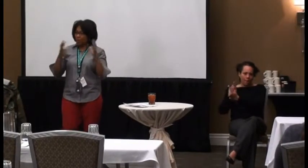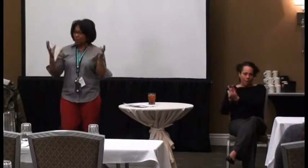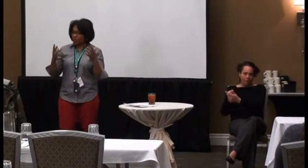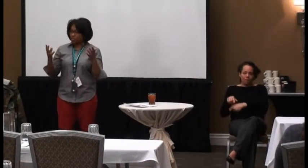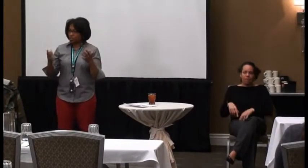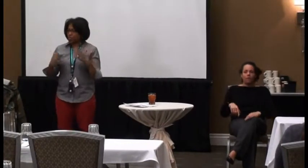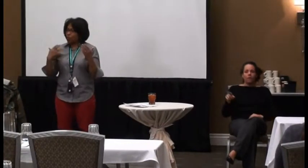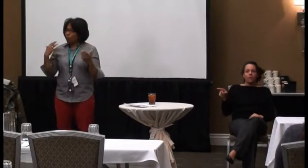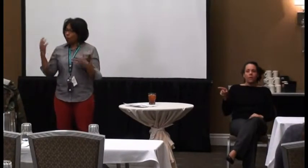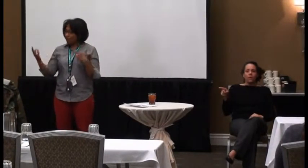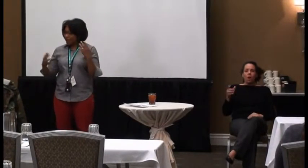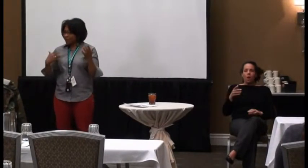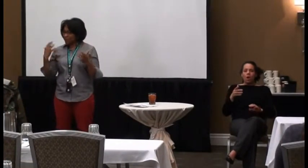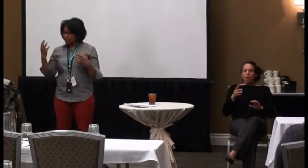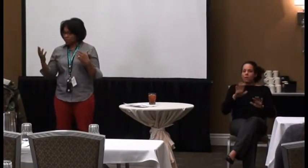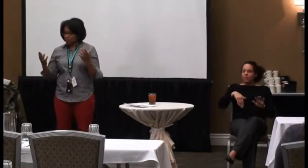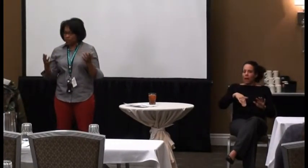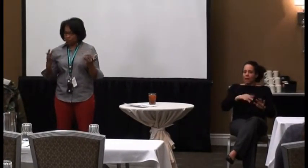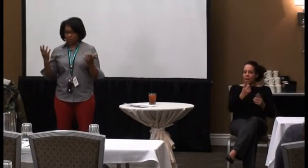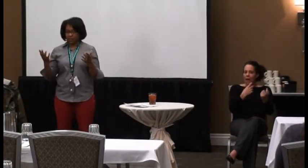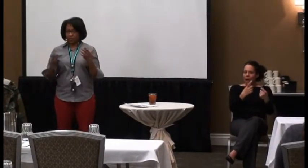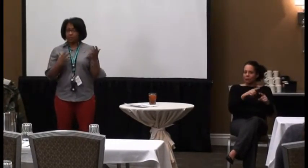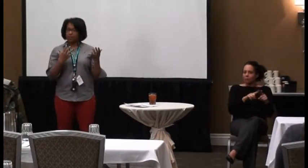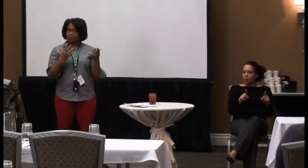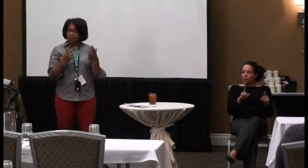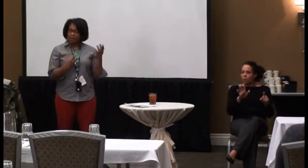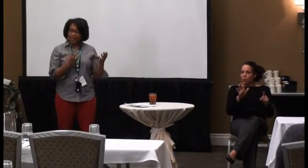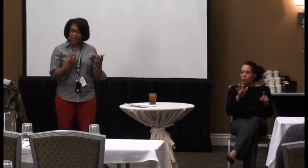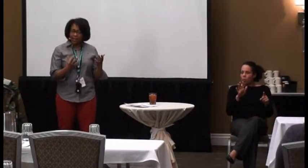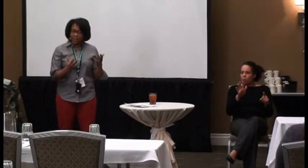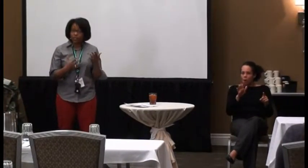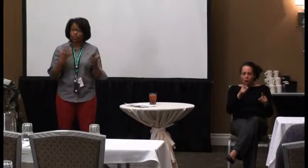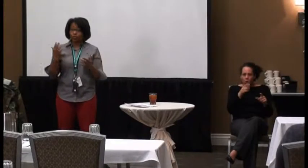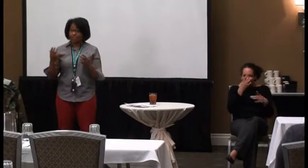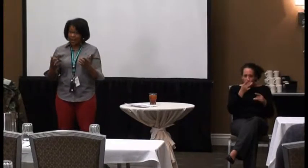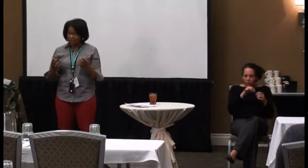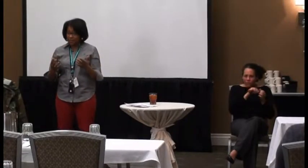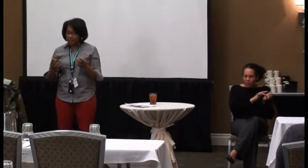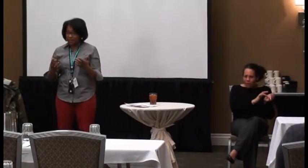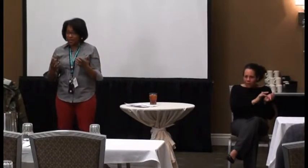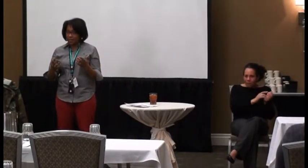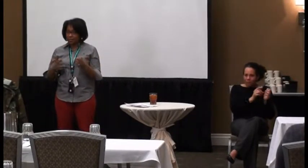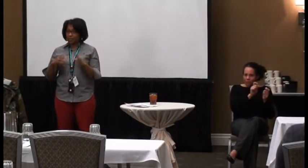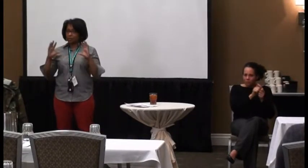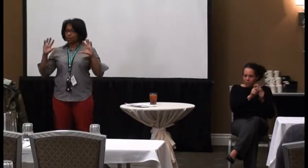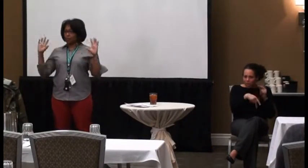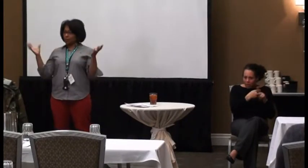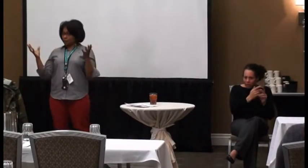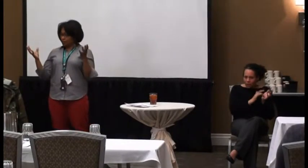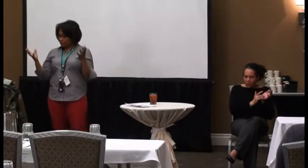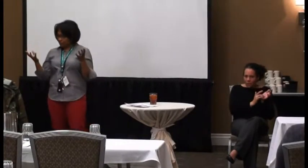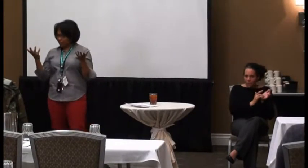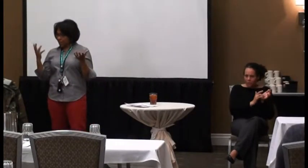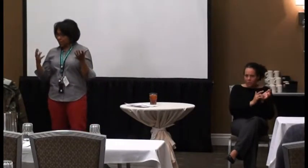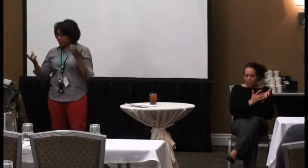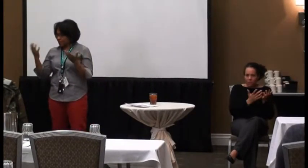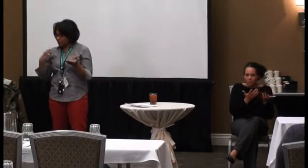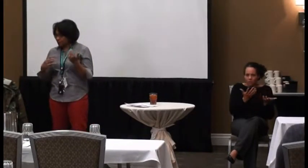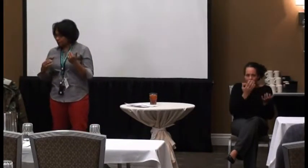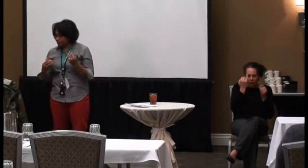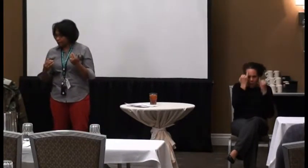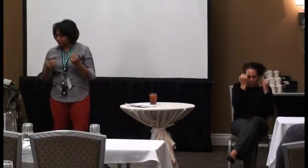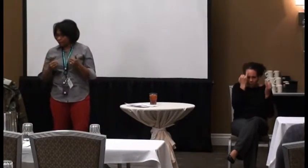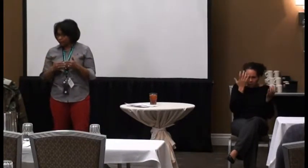initially, without questions, what kind of things are you interested in? Is this medication, certain types of medication? Give me an